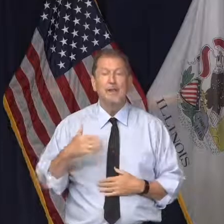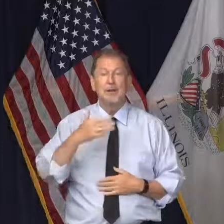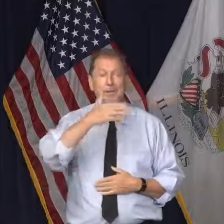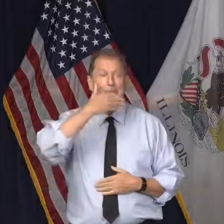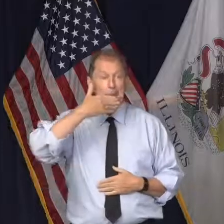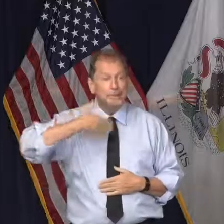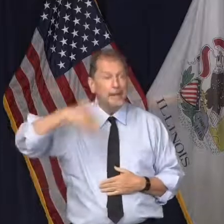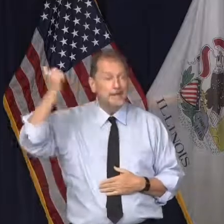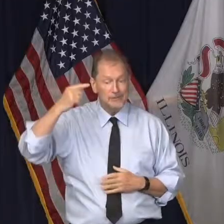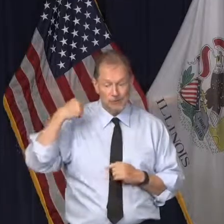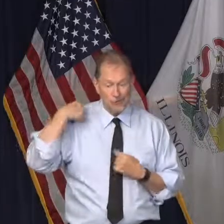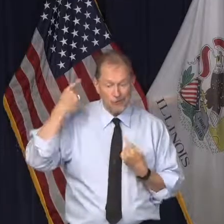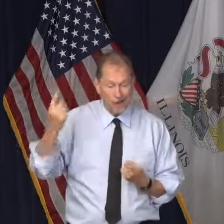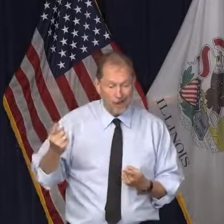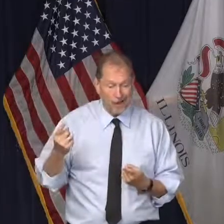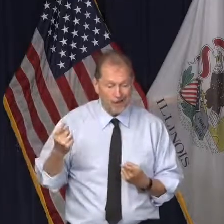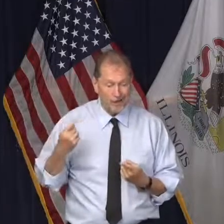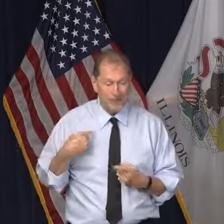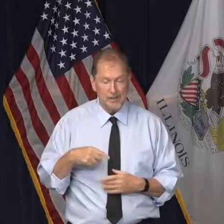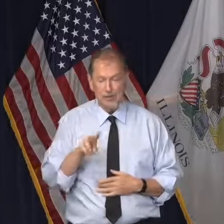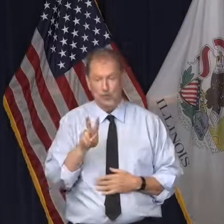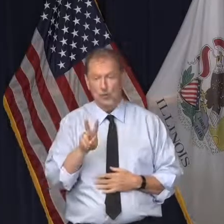positivity, we were at about